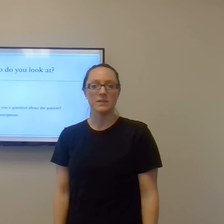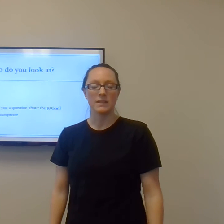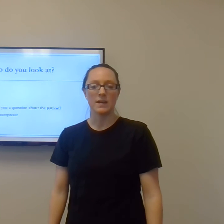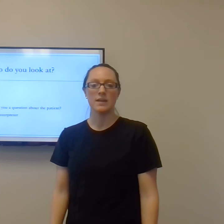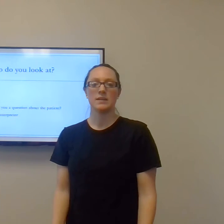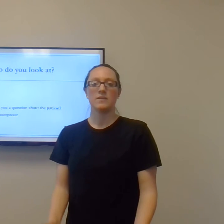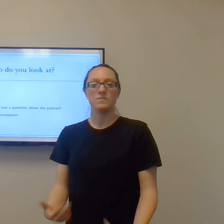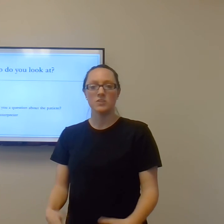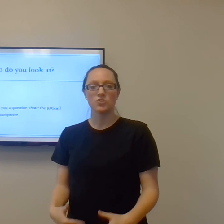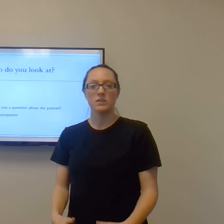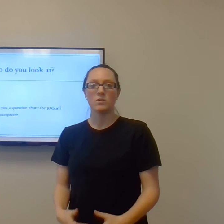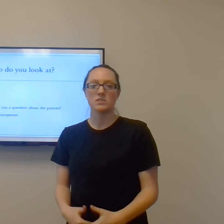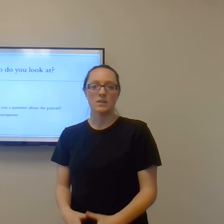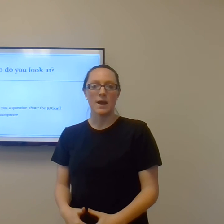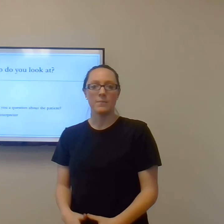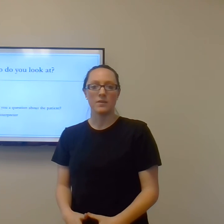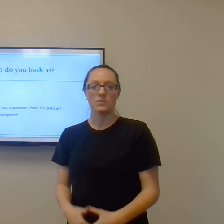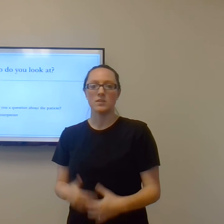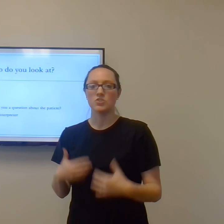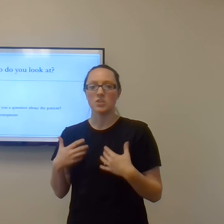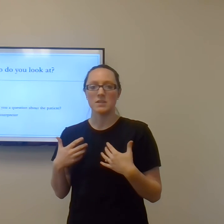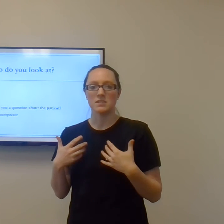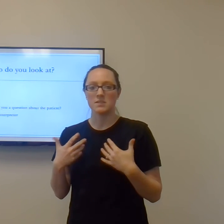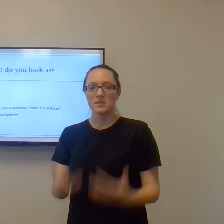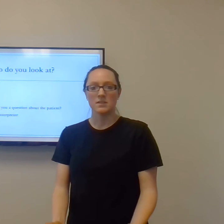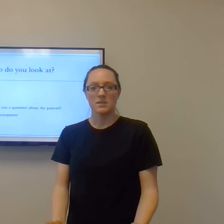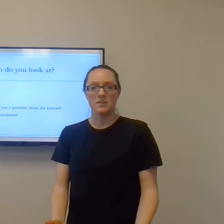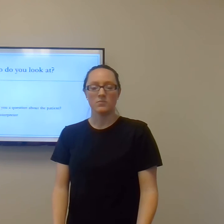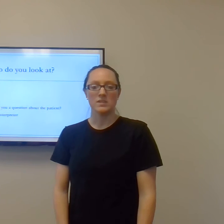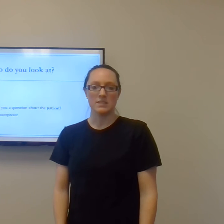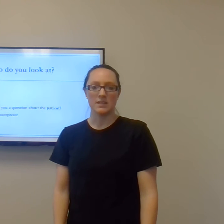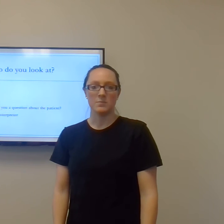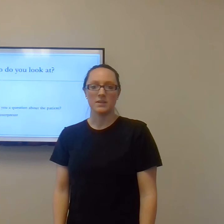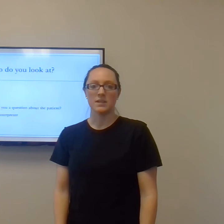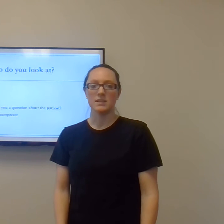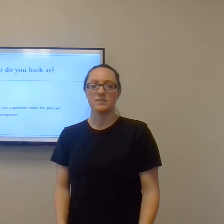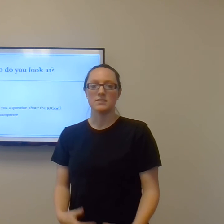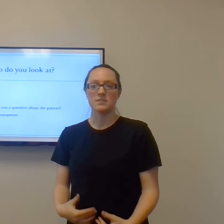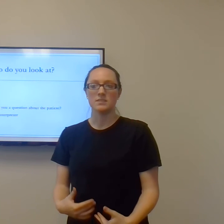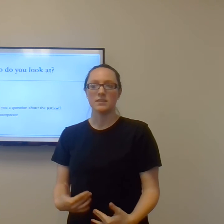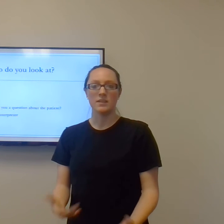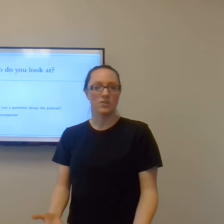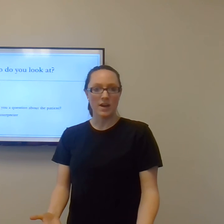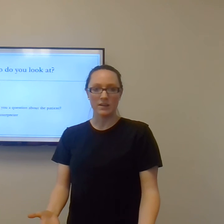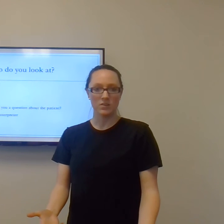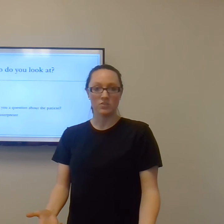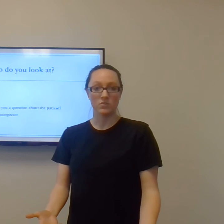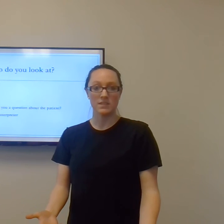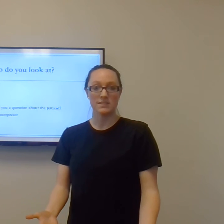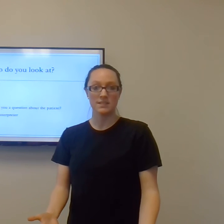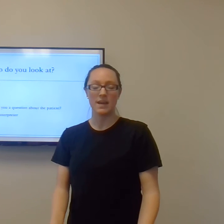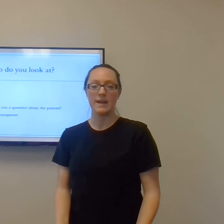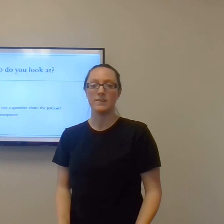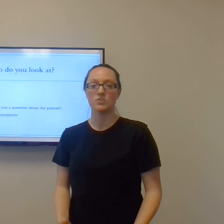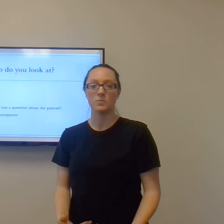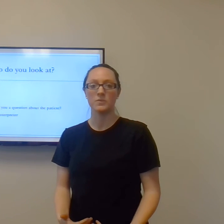like that, visually works a lot better than just voicing it, because they're not hearing your voice and the